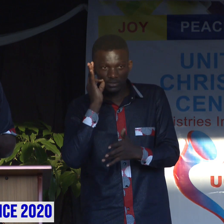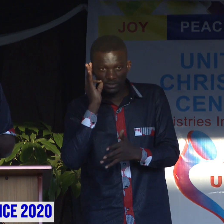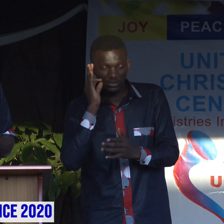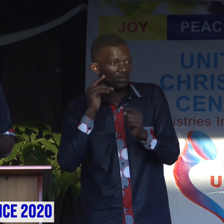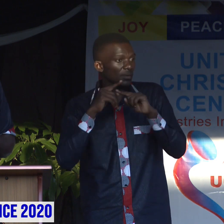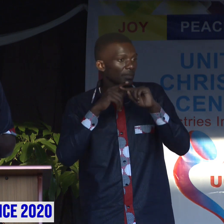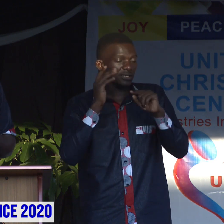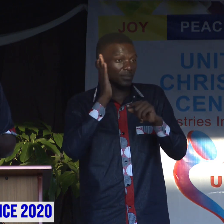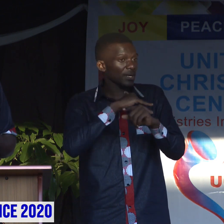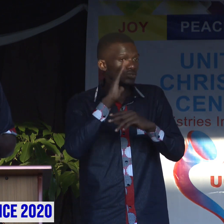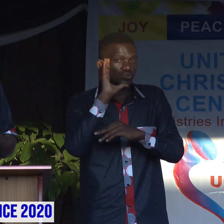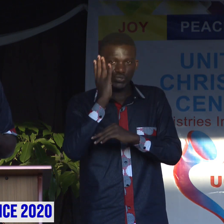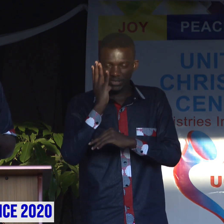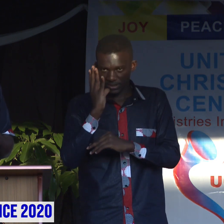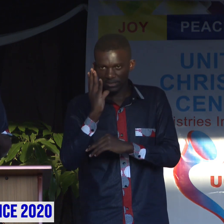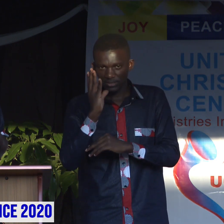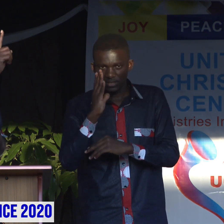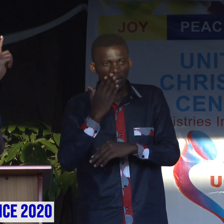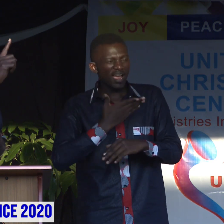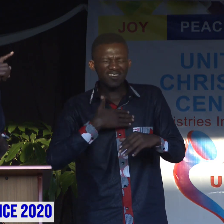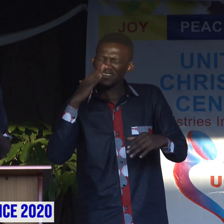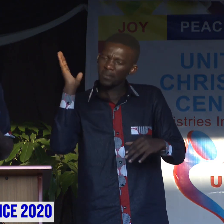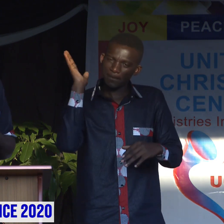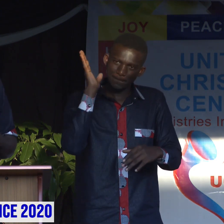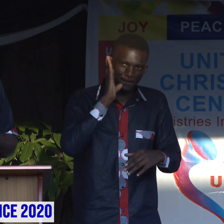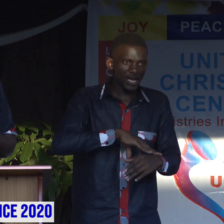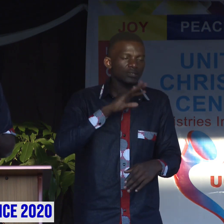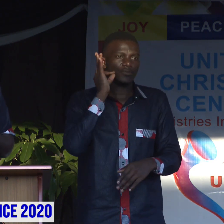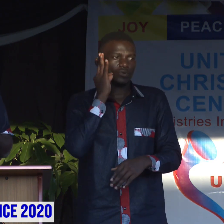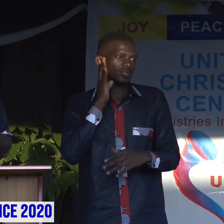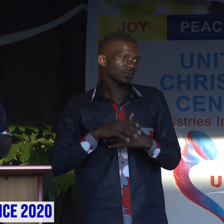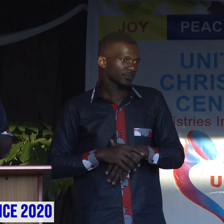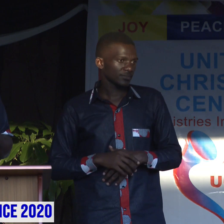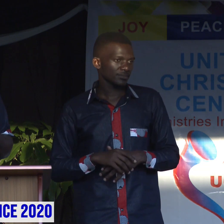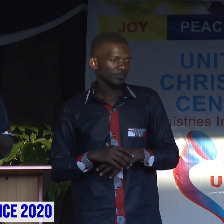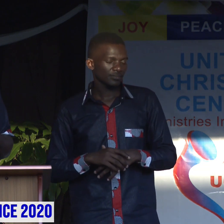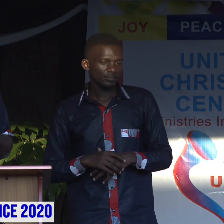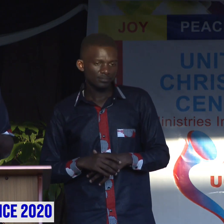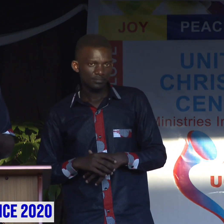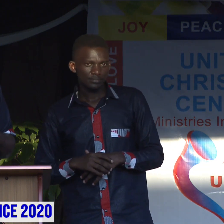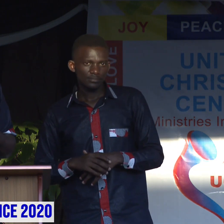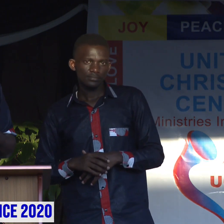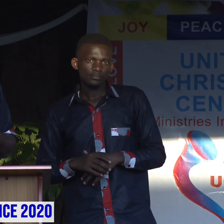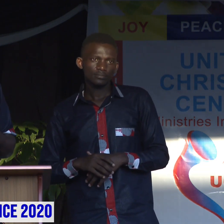ebirungi, but a bad tree, naye omuti omubi, bears a bad fruit, gubala ebibala bibi.